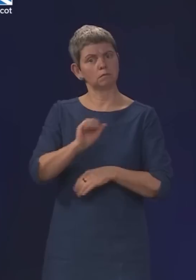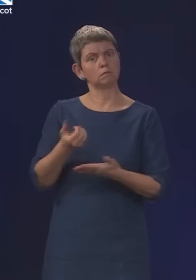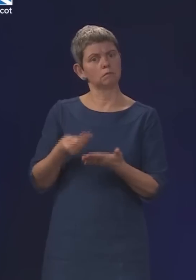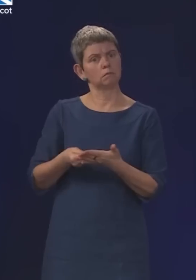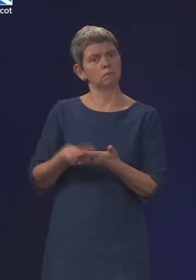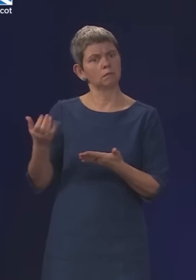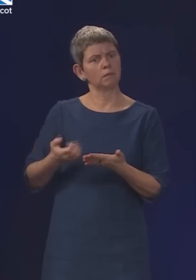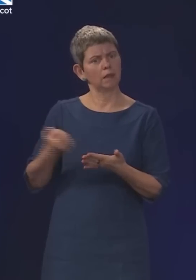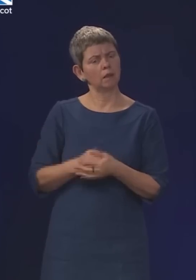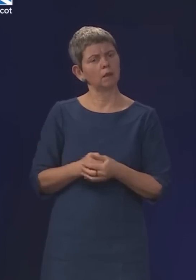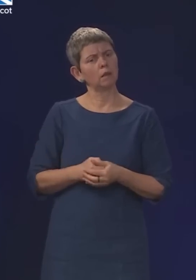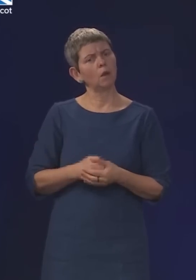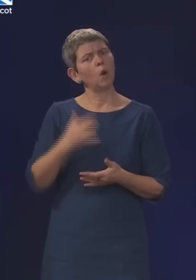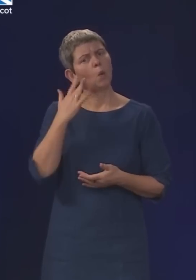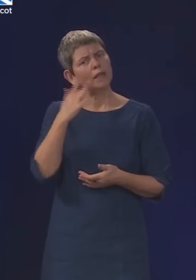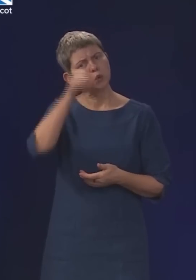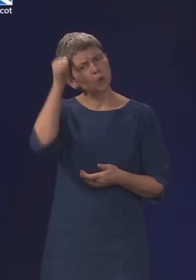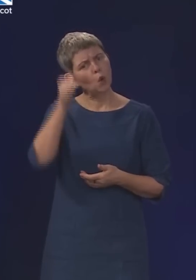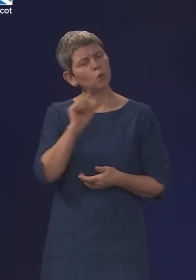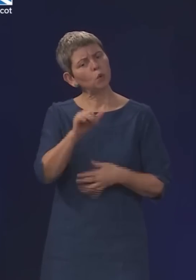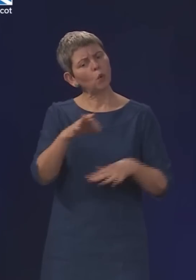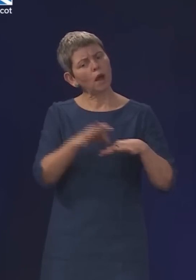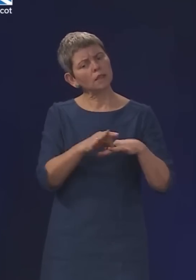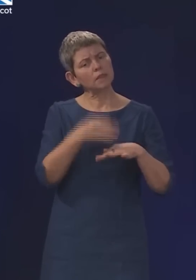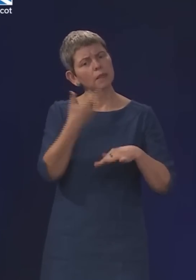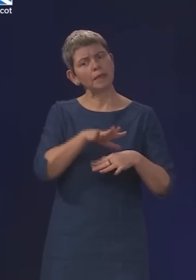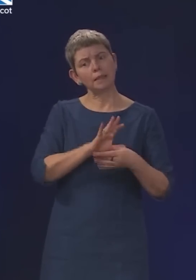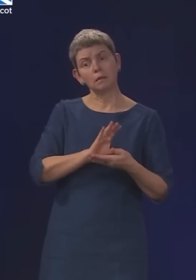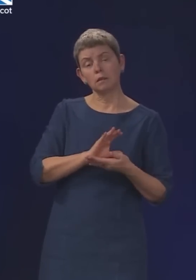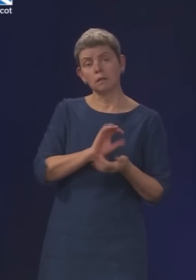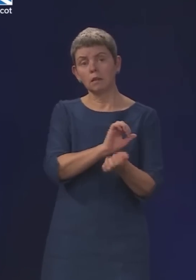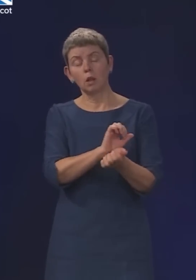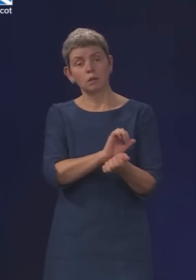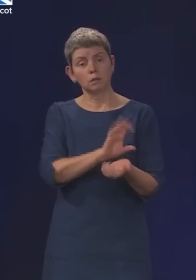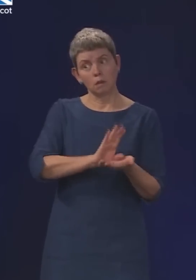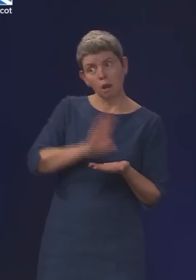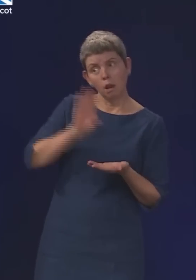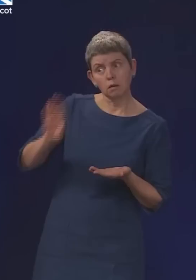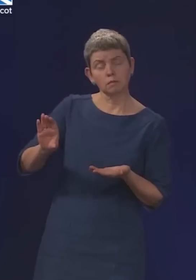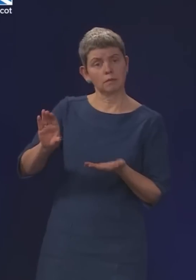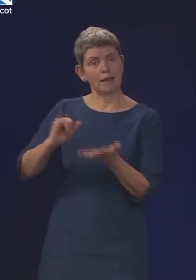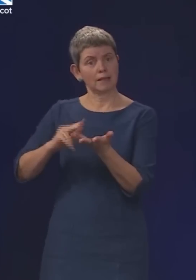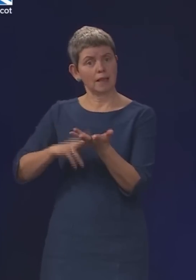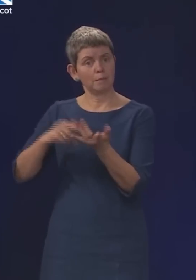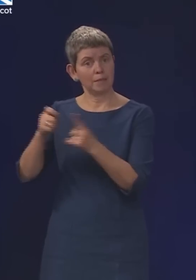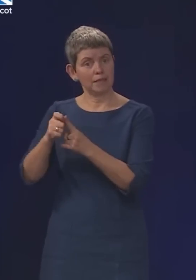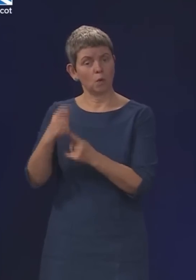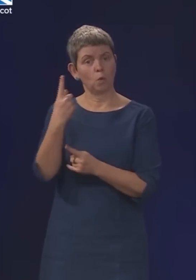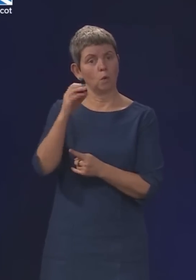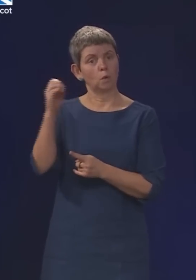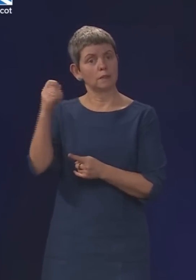you first know your husband had loaned the SNP £107,000? Look, my husband is an individual and he